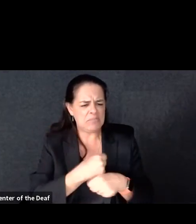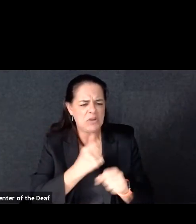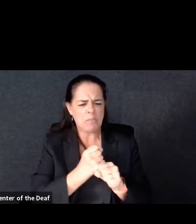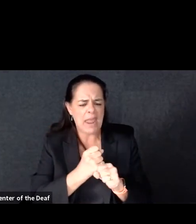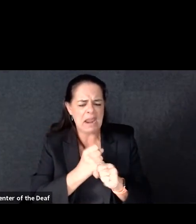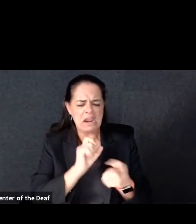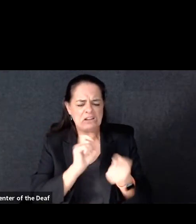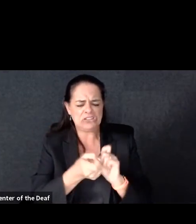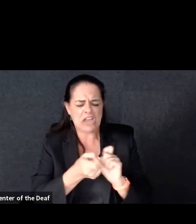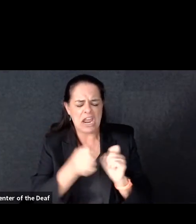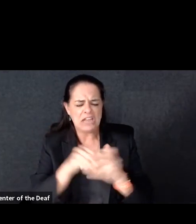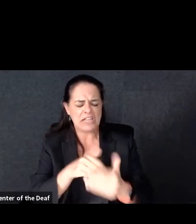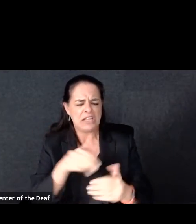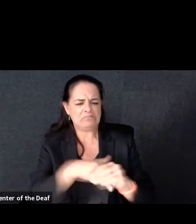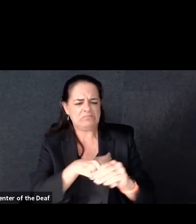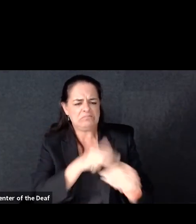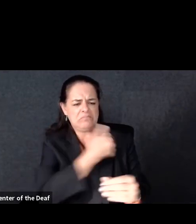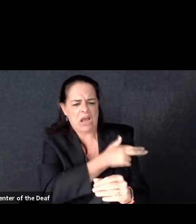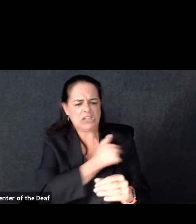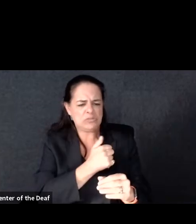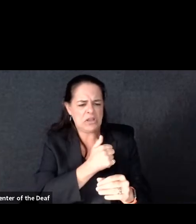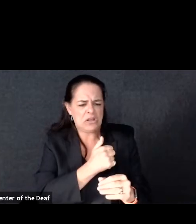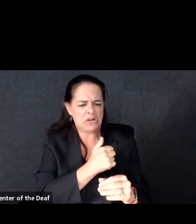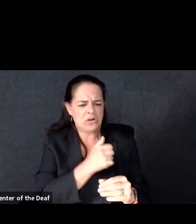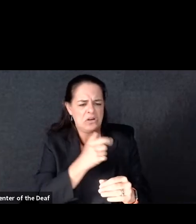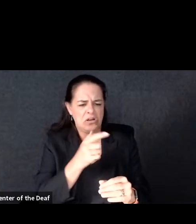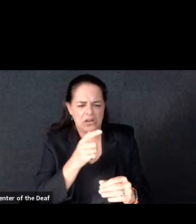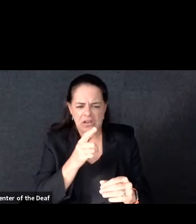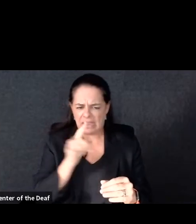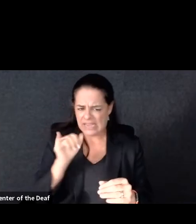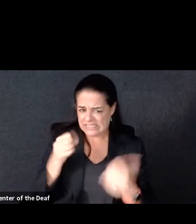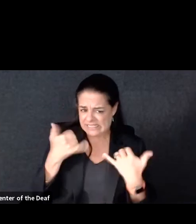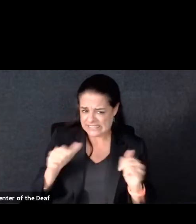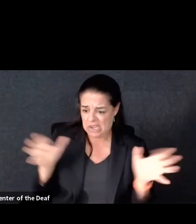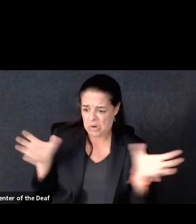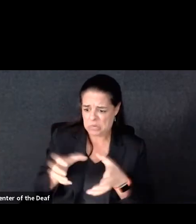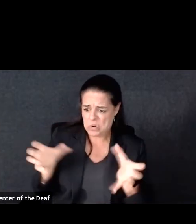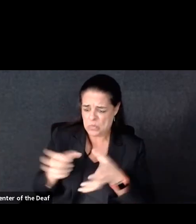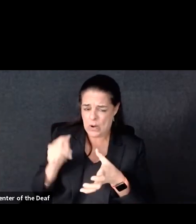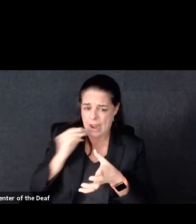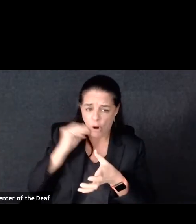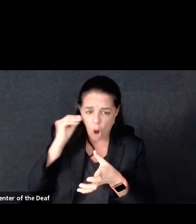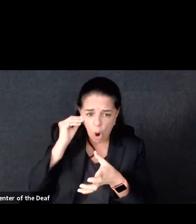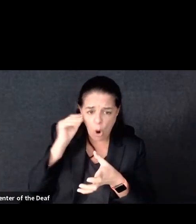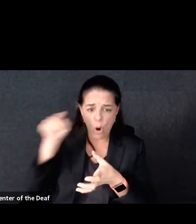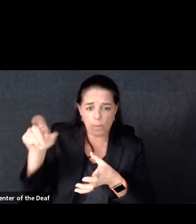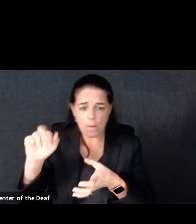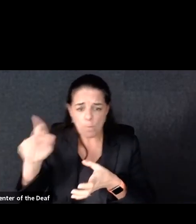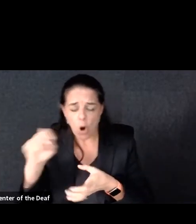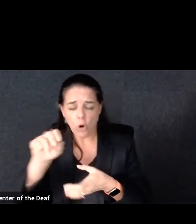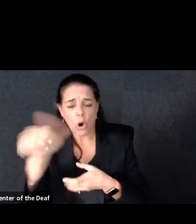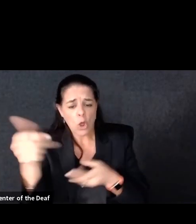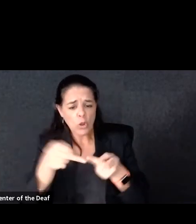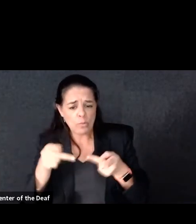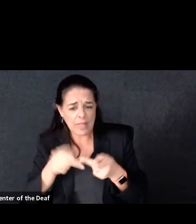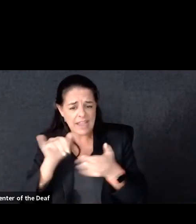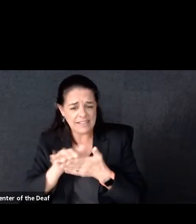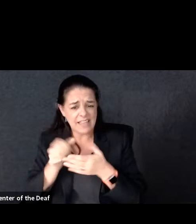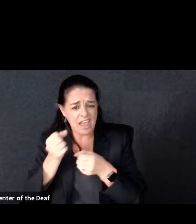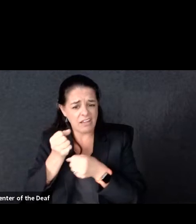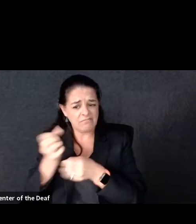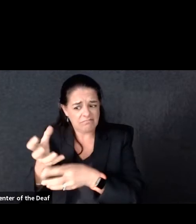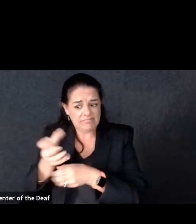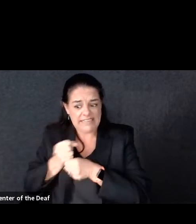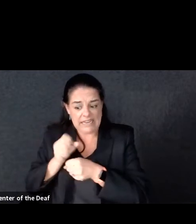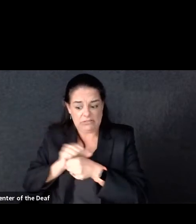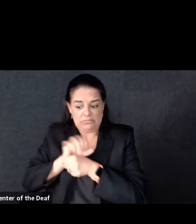a dent in the hospitalization rate. Is it still personal gatherings at homes, in the park, or other places that get this and spread it?